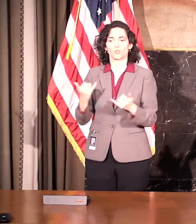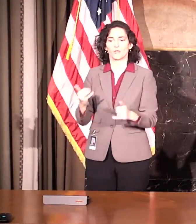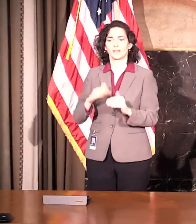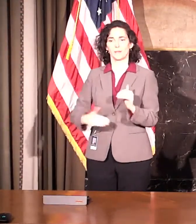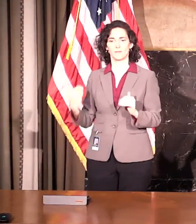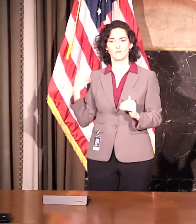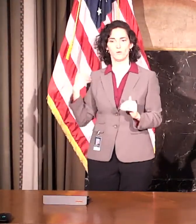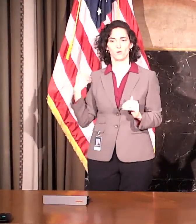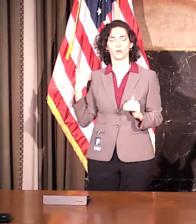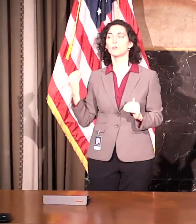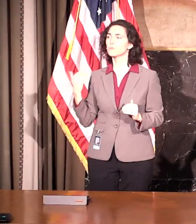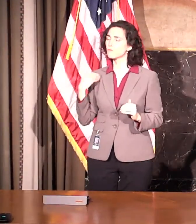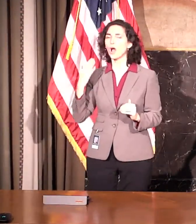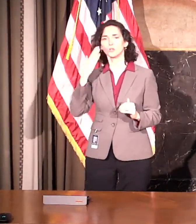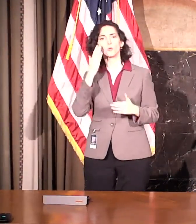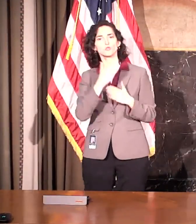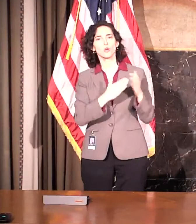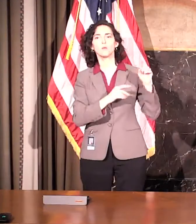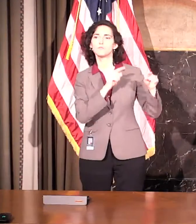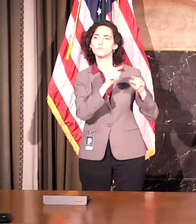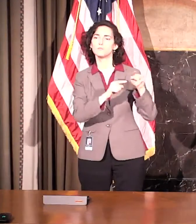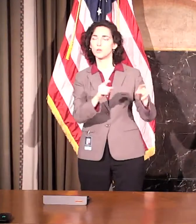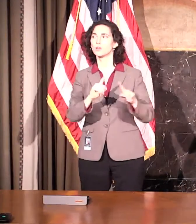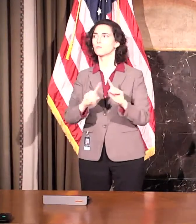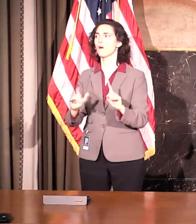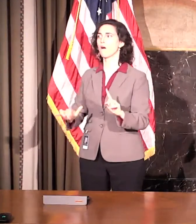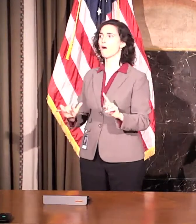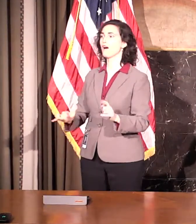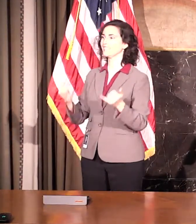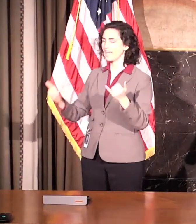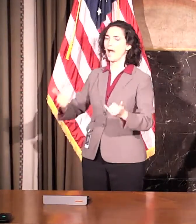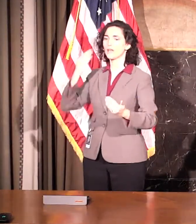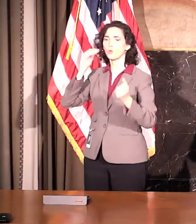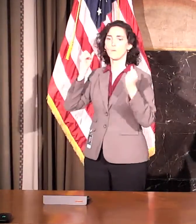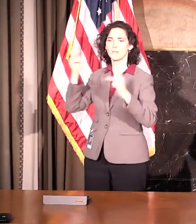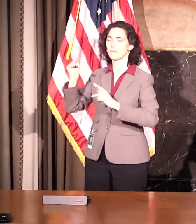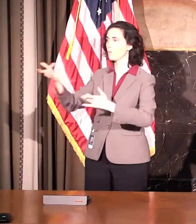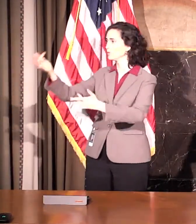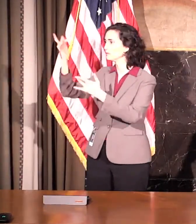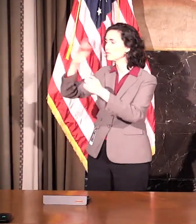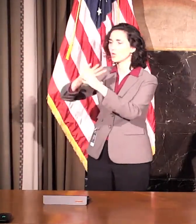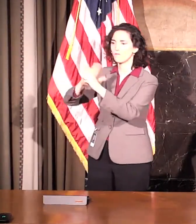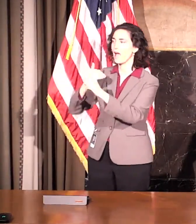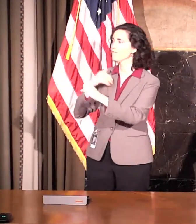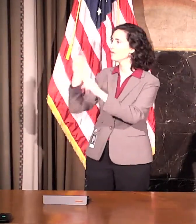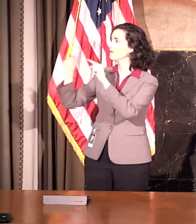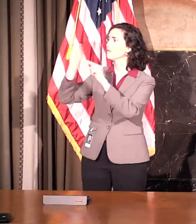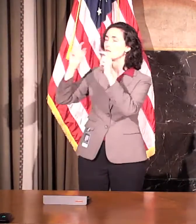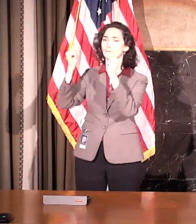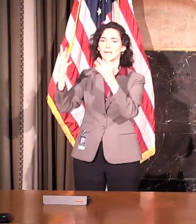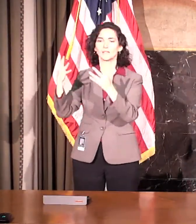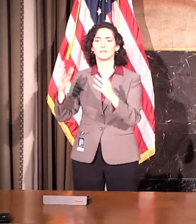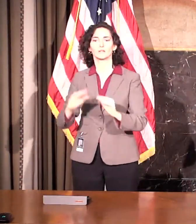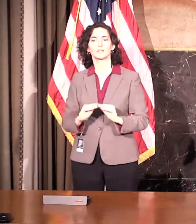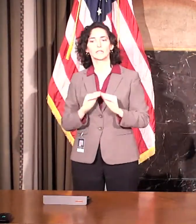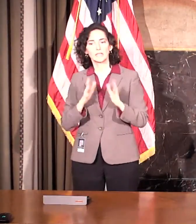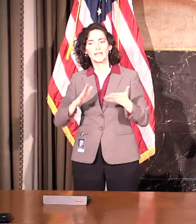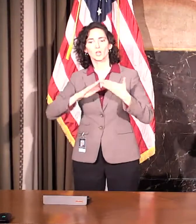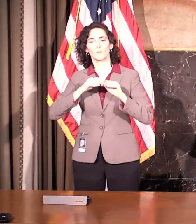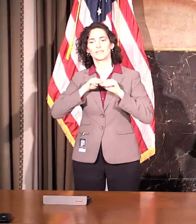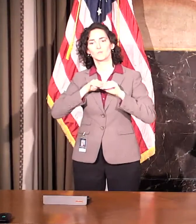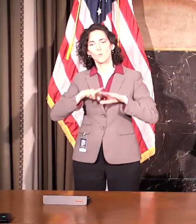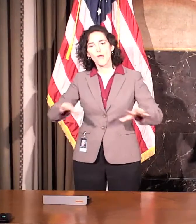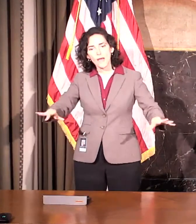and I know that that's anecdotal, but that confirms to me this tremendous degree of community spread that we have, that is reflected in the